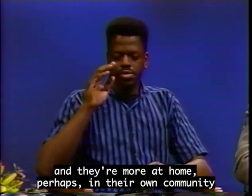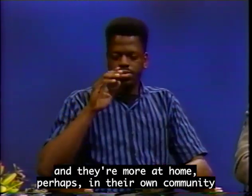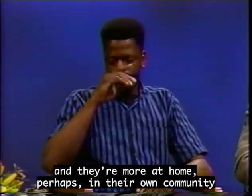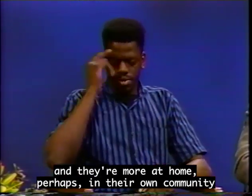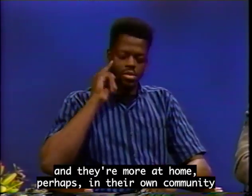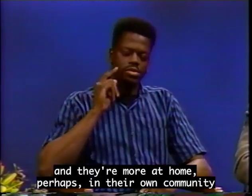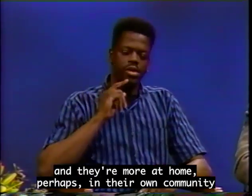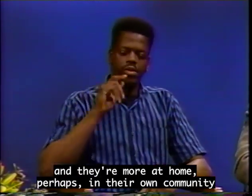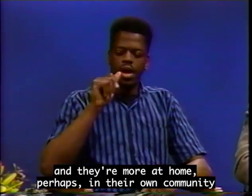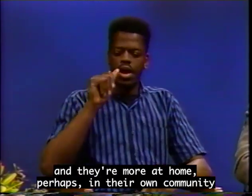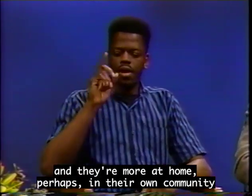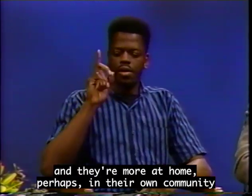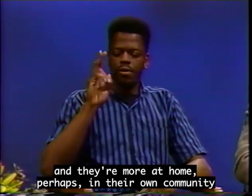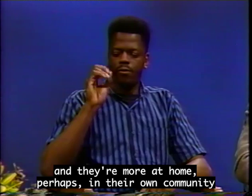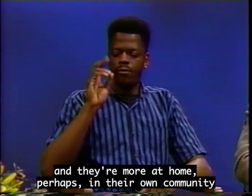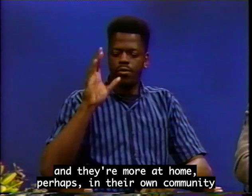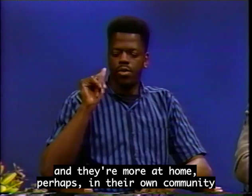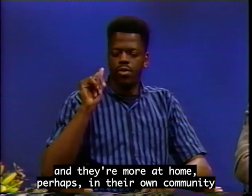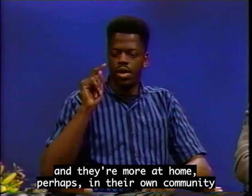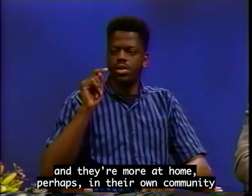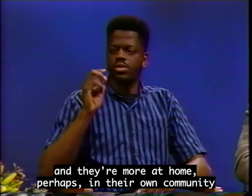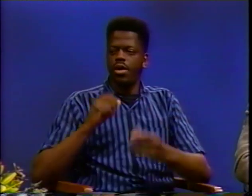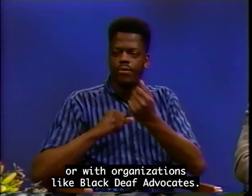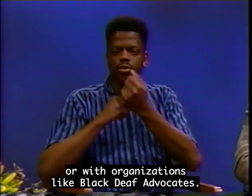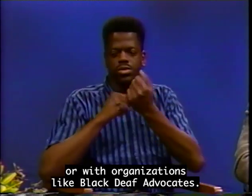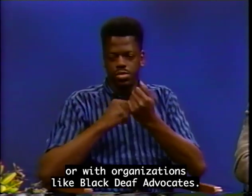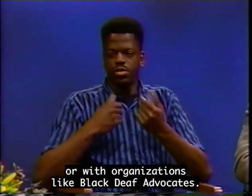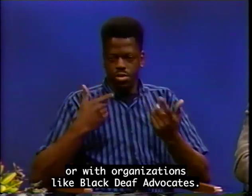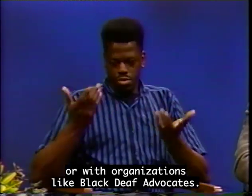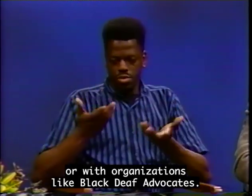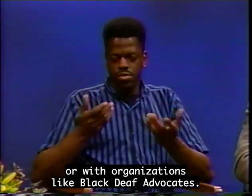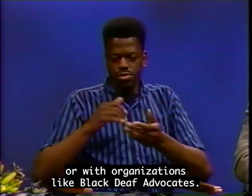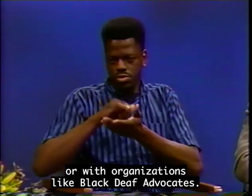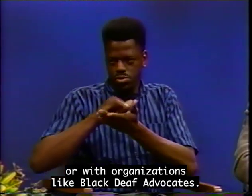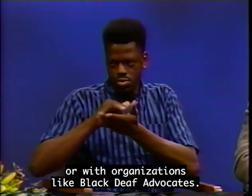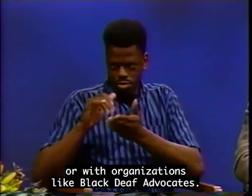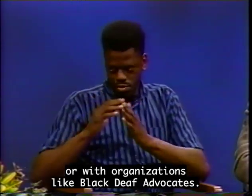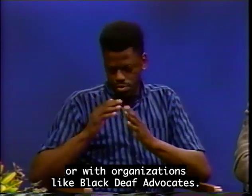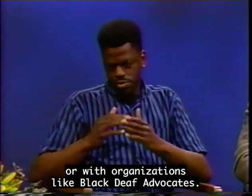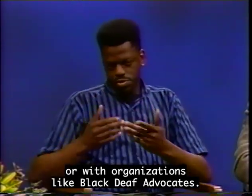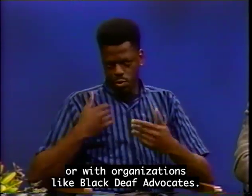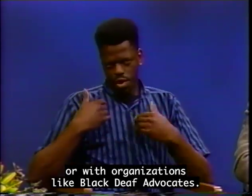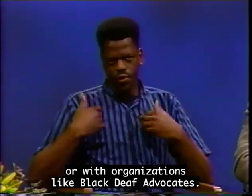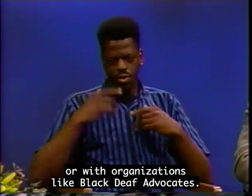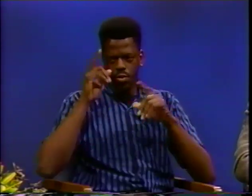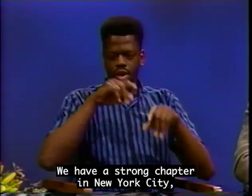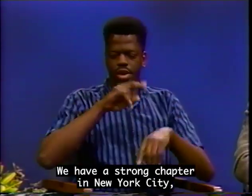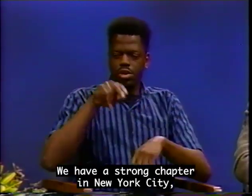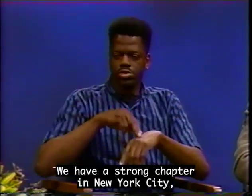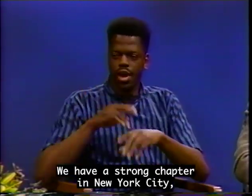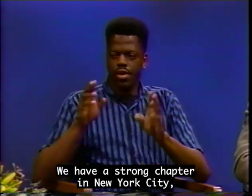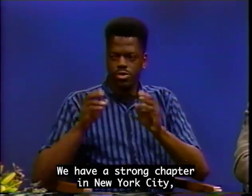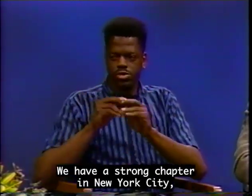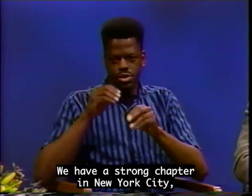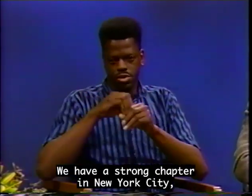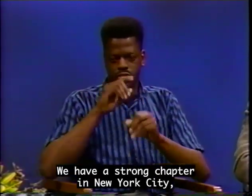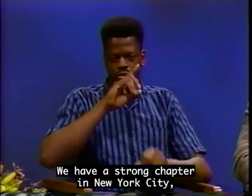more at home perhaps in their own community or with organizations like Black Deaf Advocates. We have a strong chapter in New York